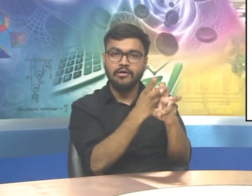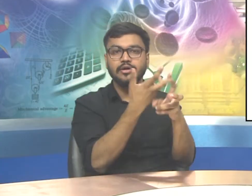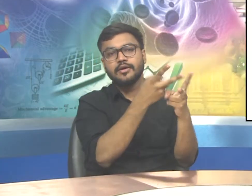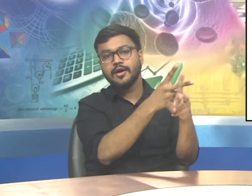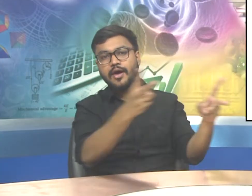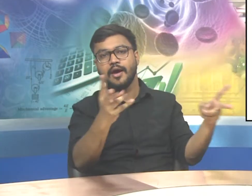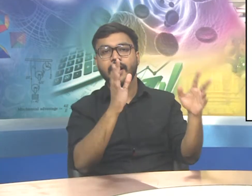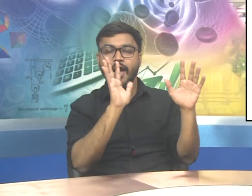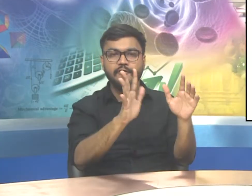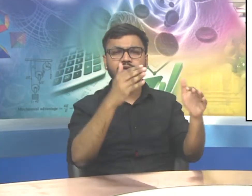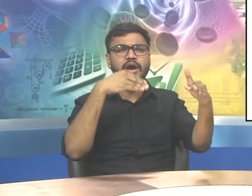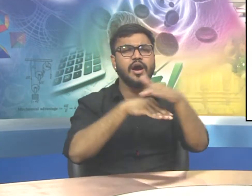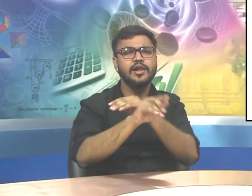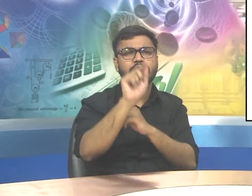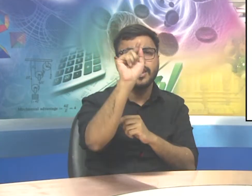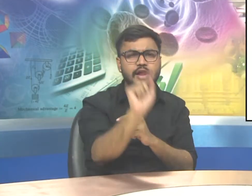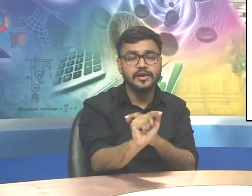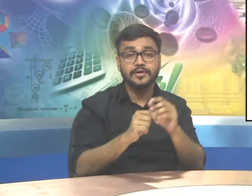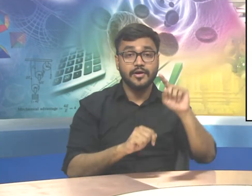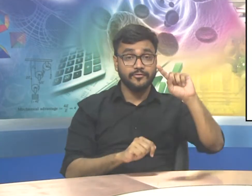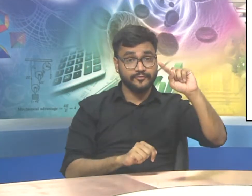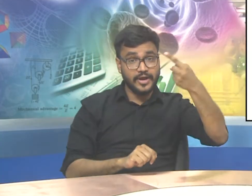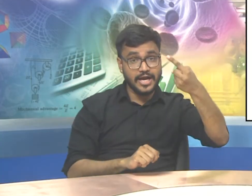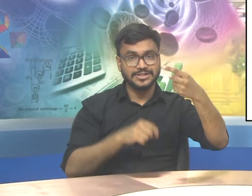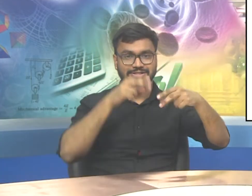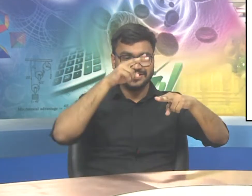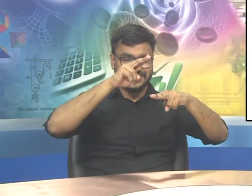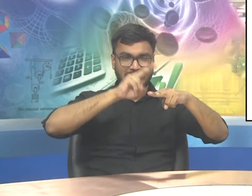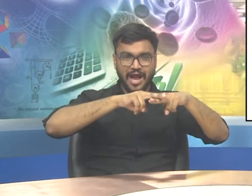They used flint stones to make tools.